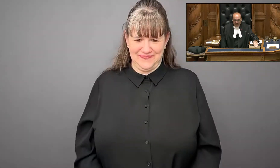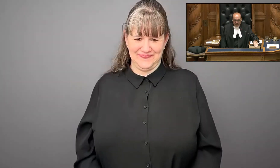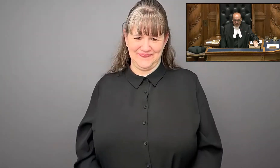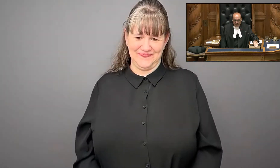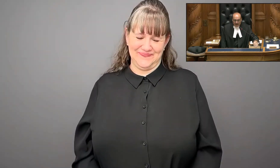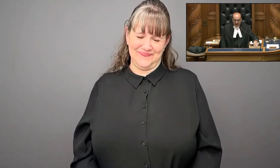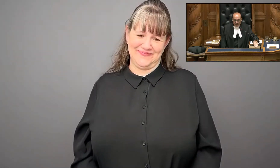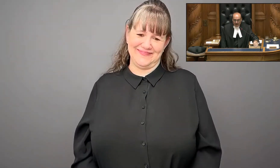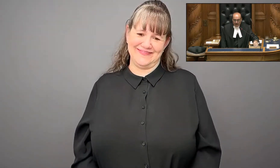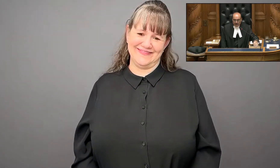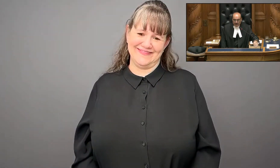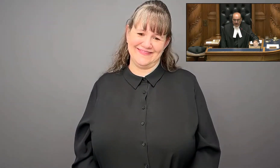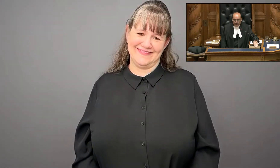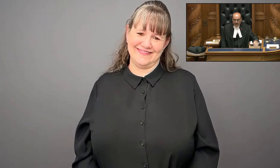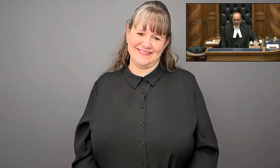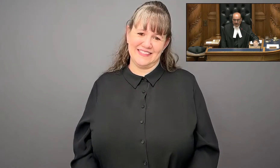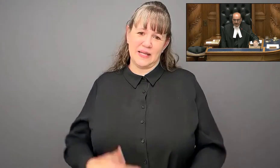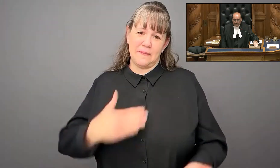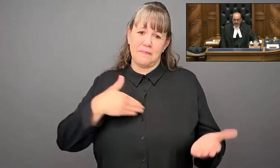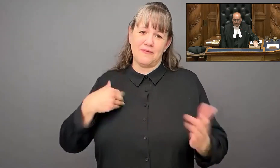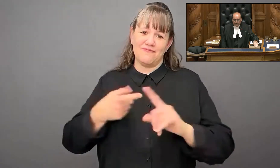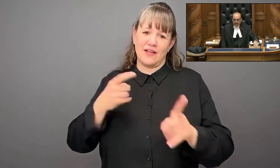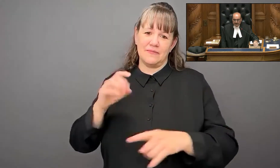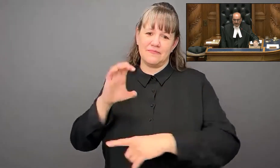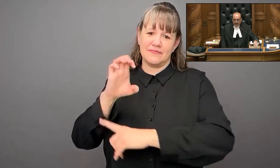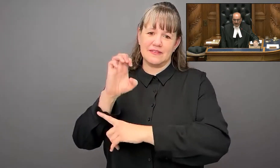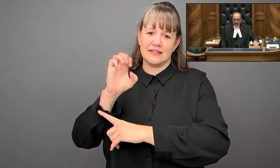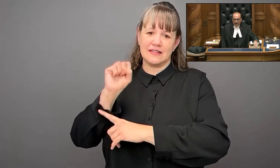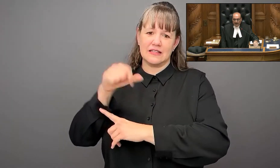Member for Esquimalt Colwood.